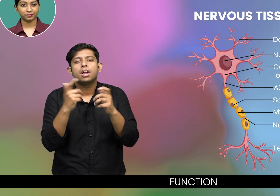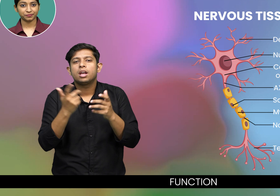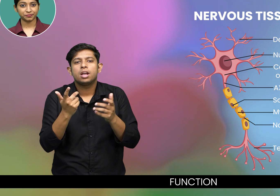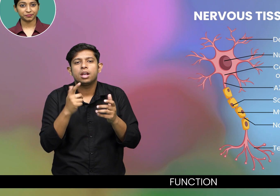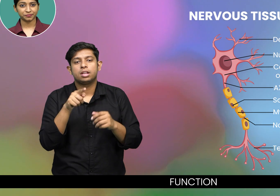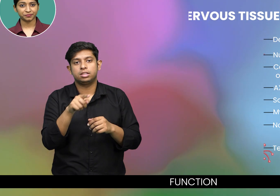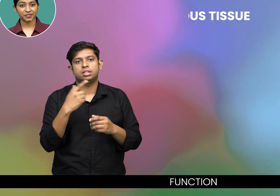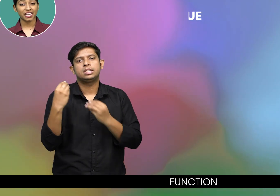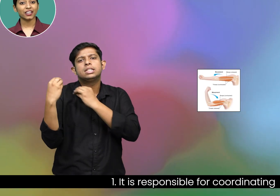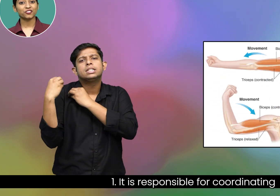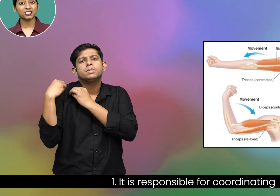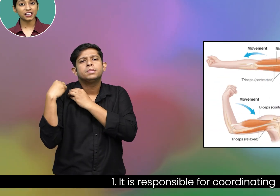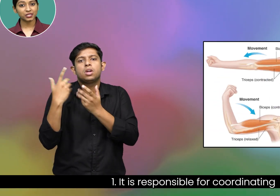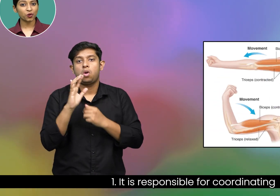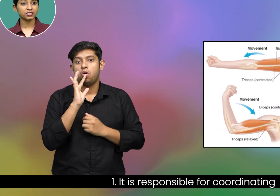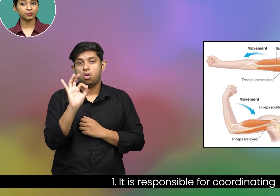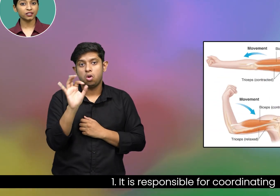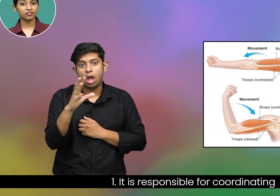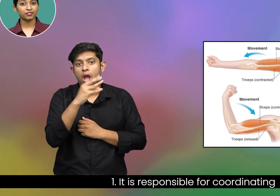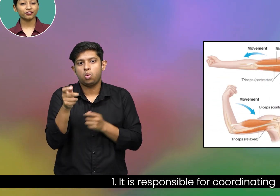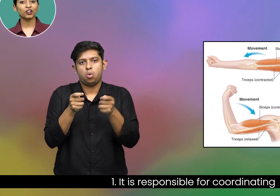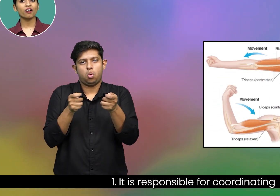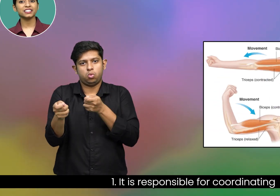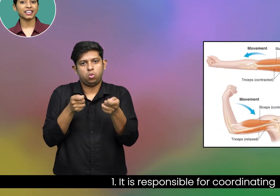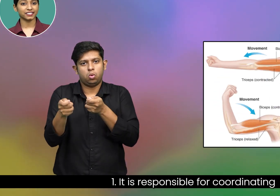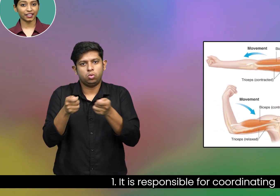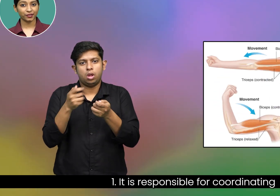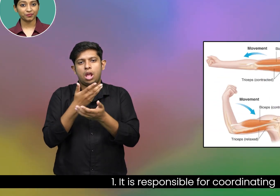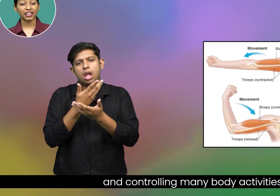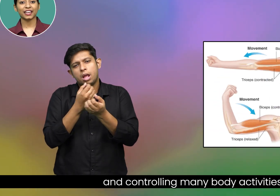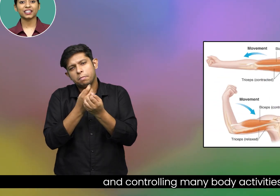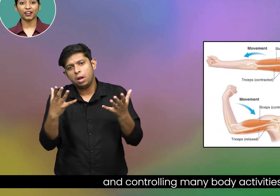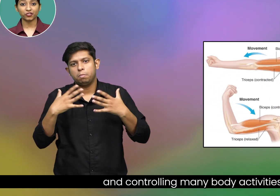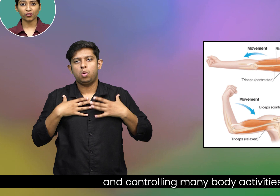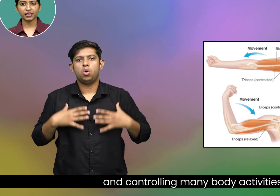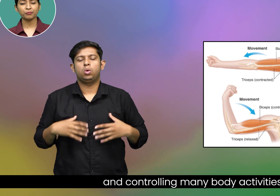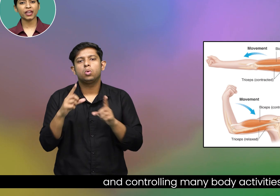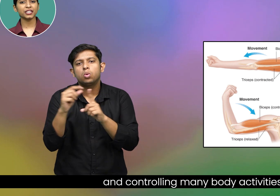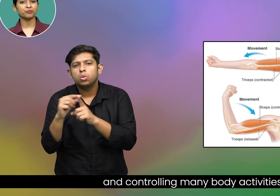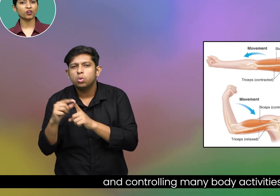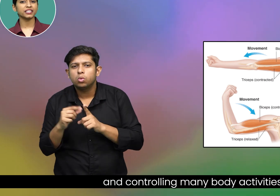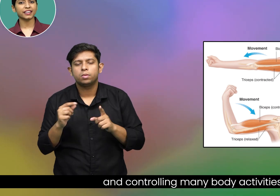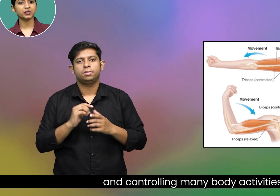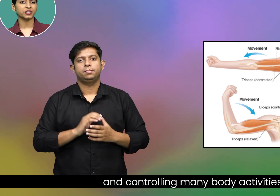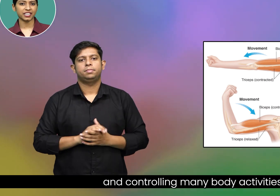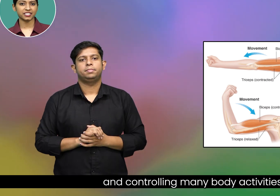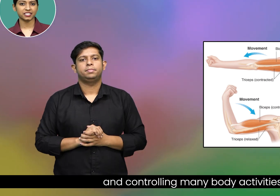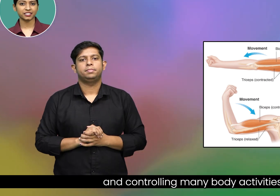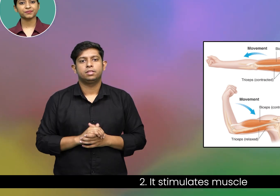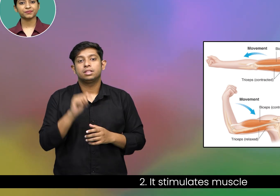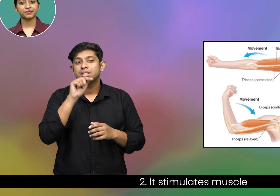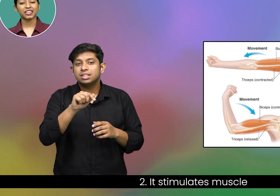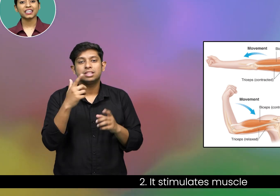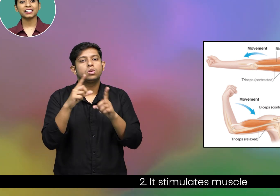Function. It is responsible for coordinating and controlling many body